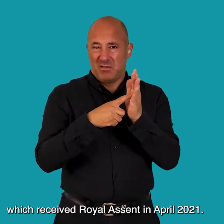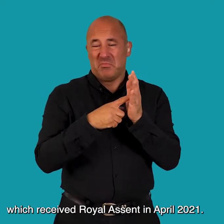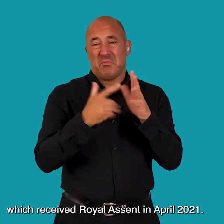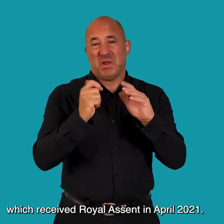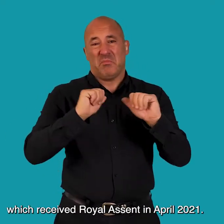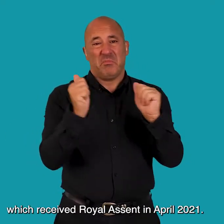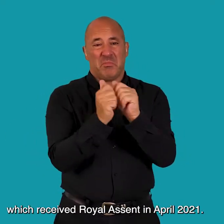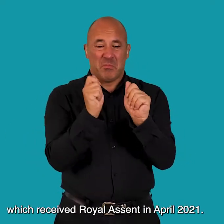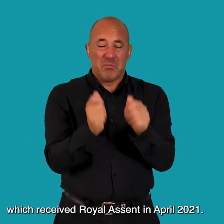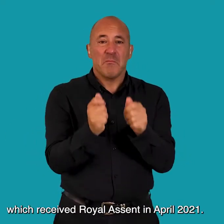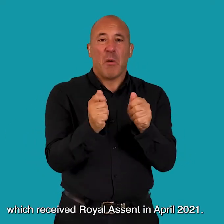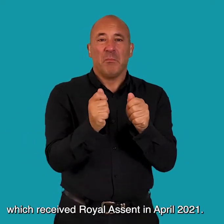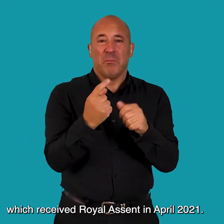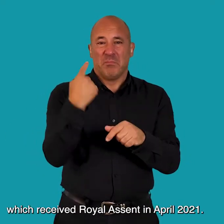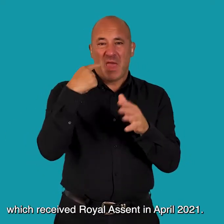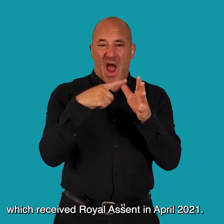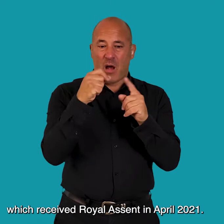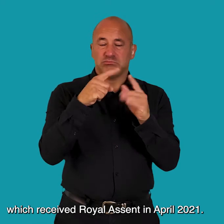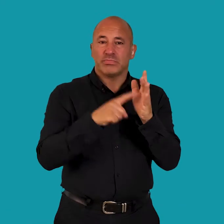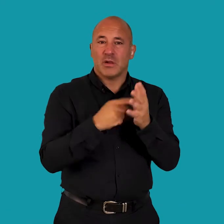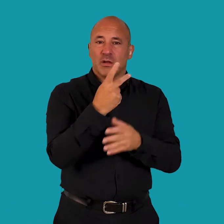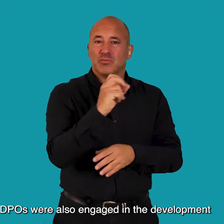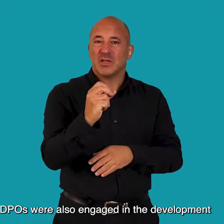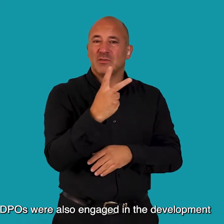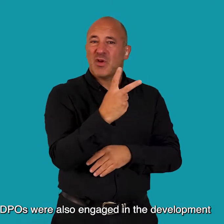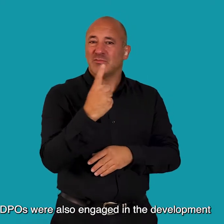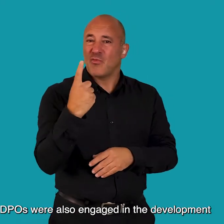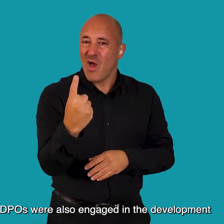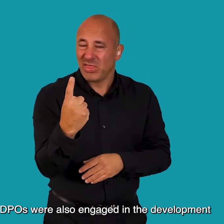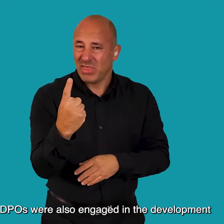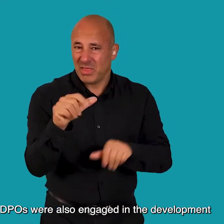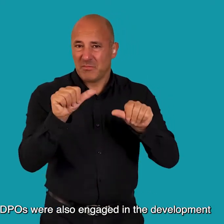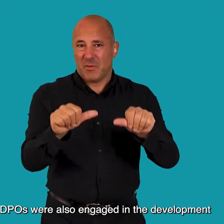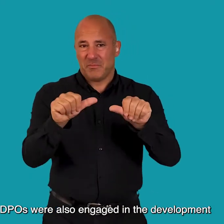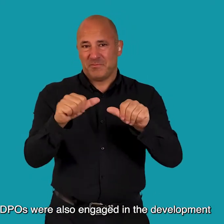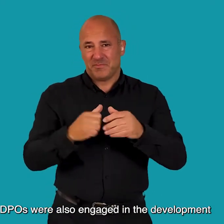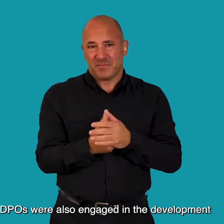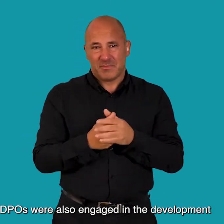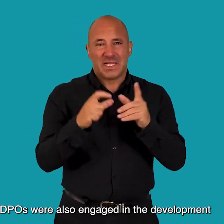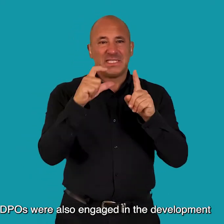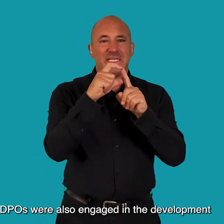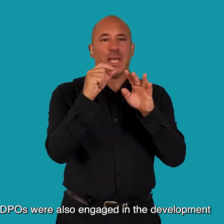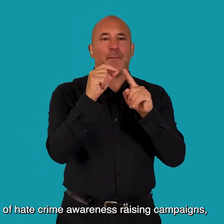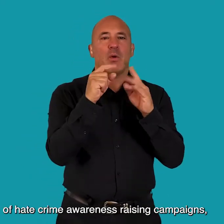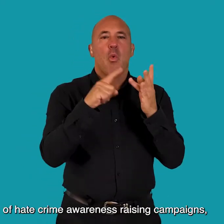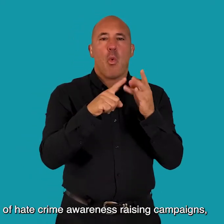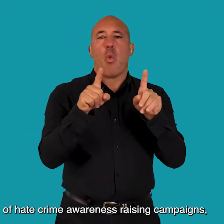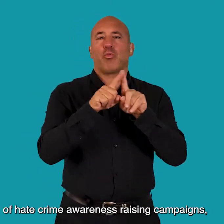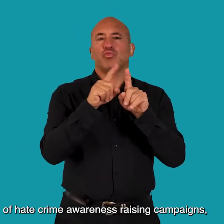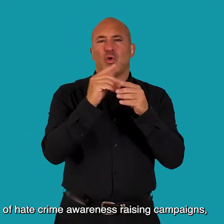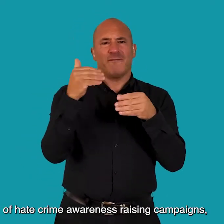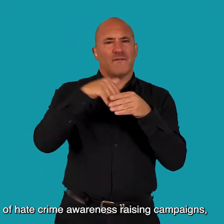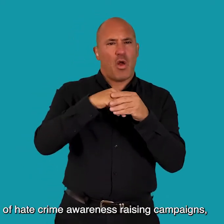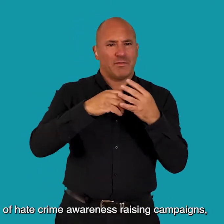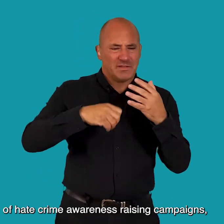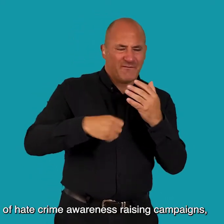in April 2021. DPOs were also engaged in the development of hate crime awareness-raising